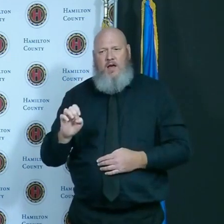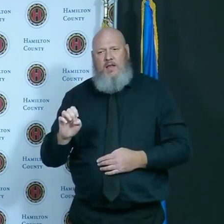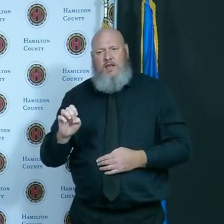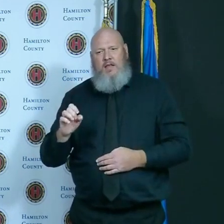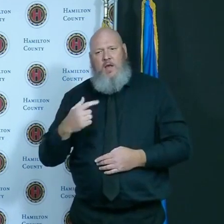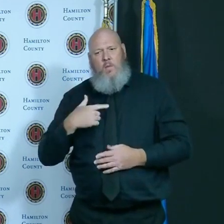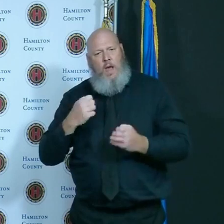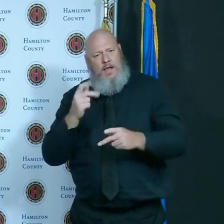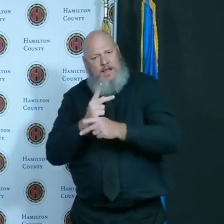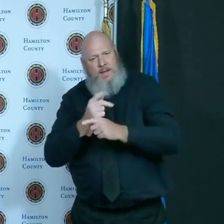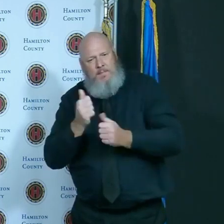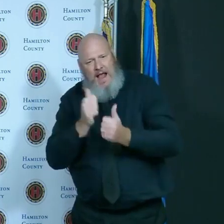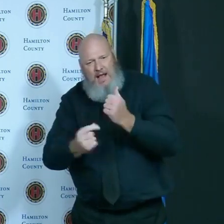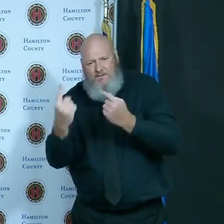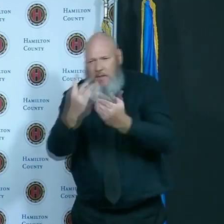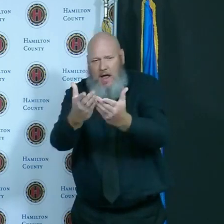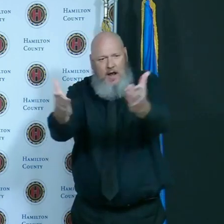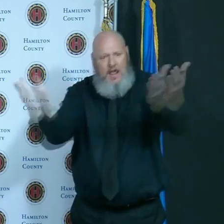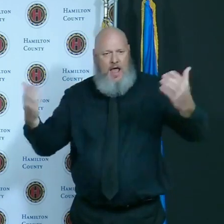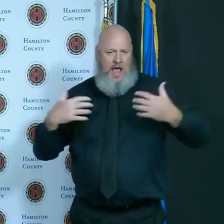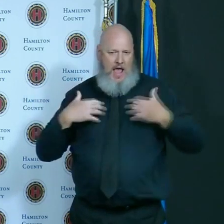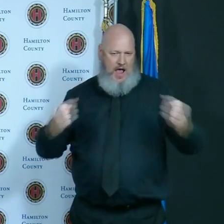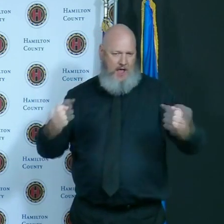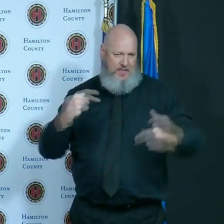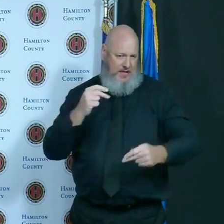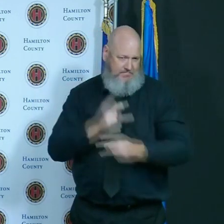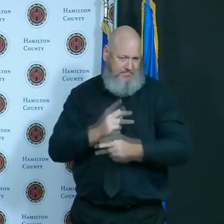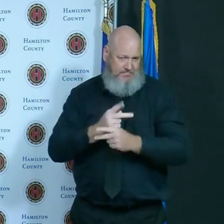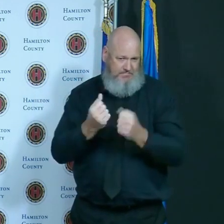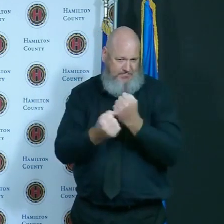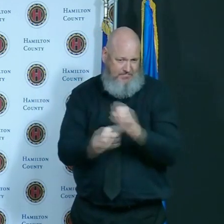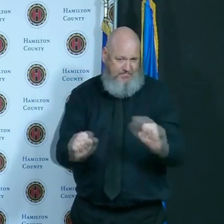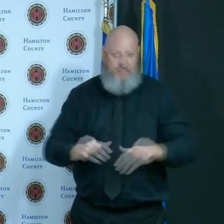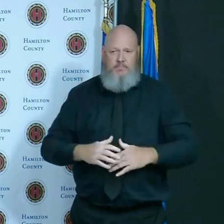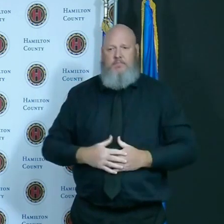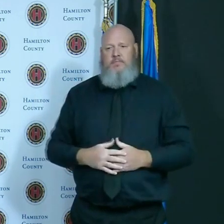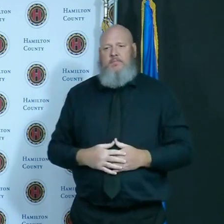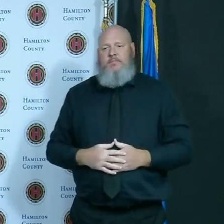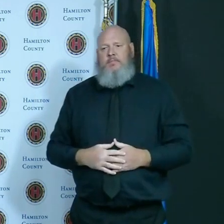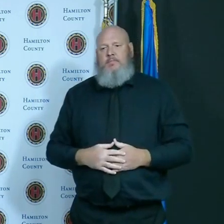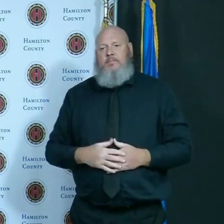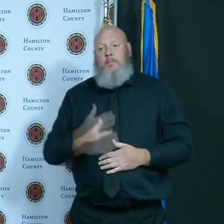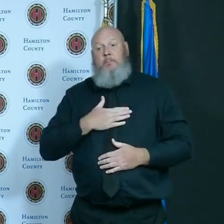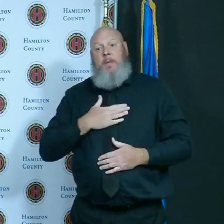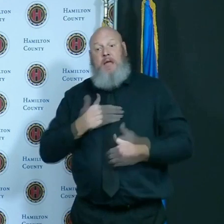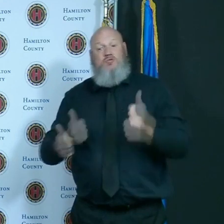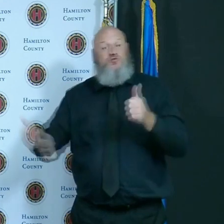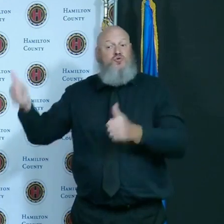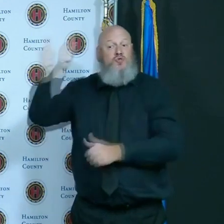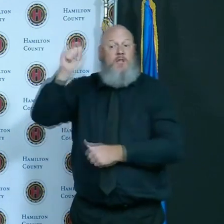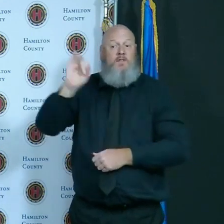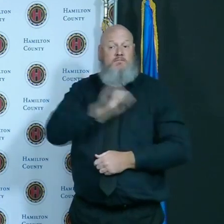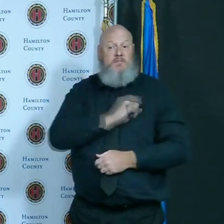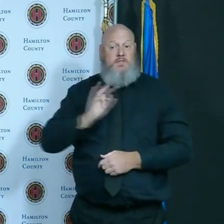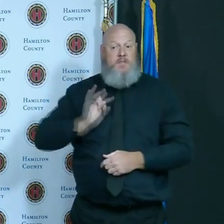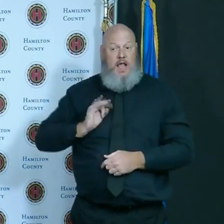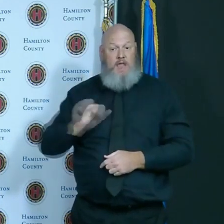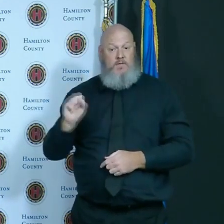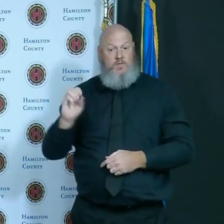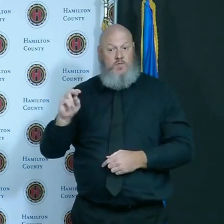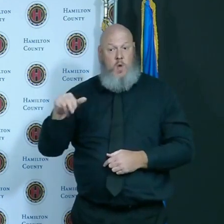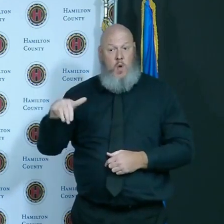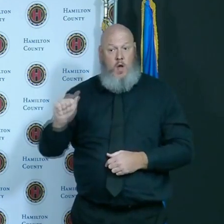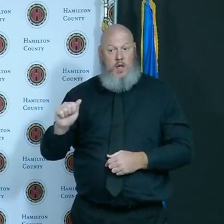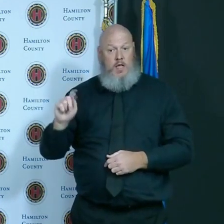other. My chief of staff, Sonia Taylor, was in her weekly meeting with chiefs from the other